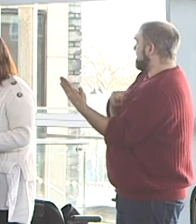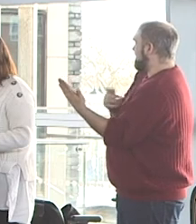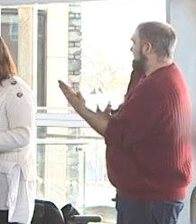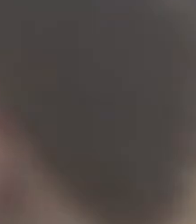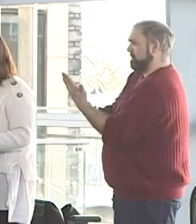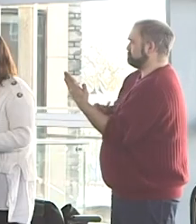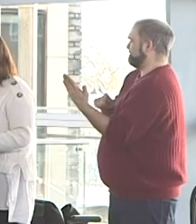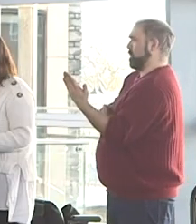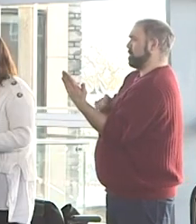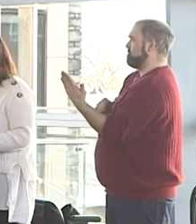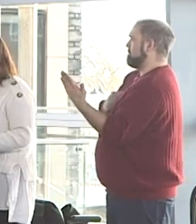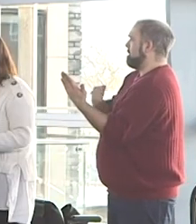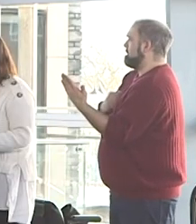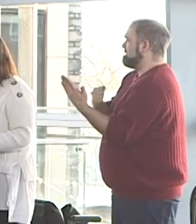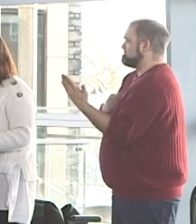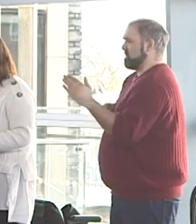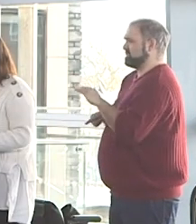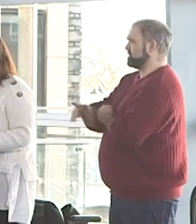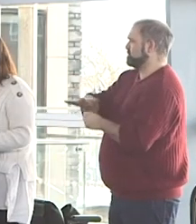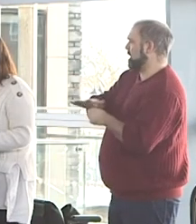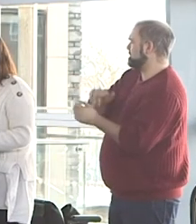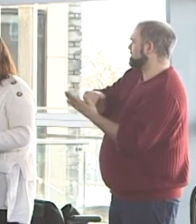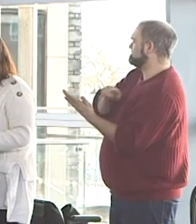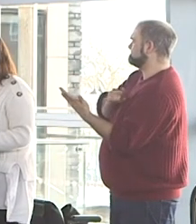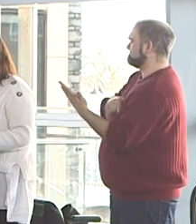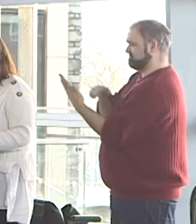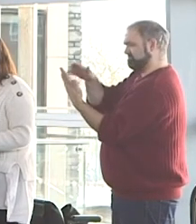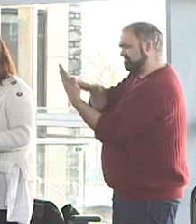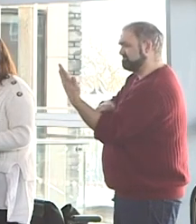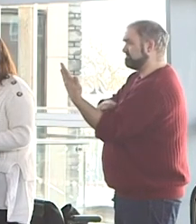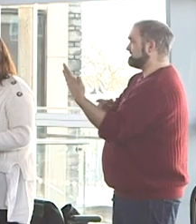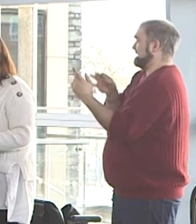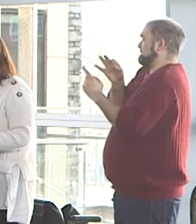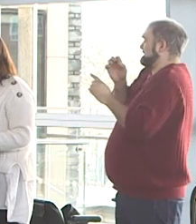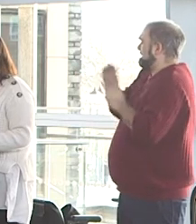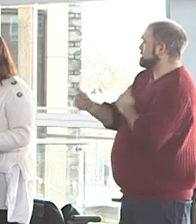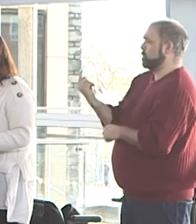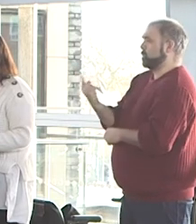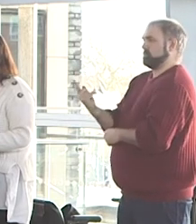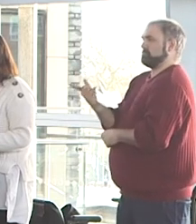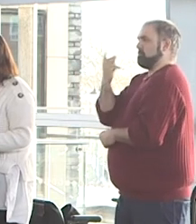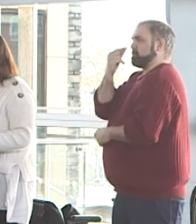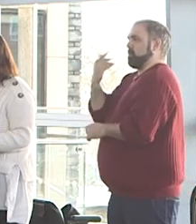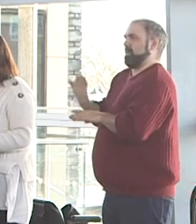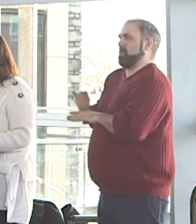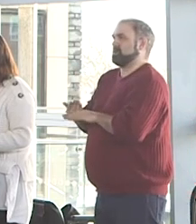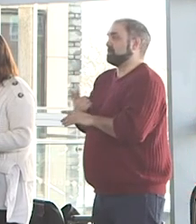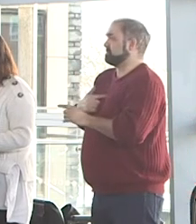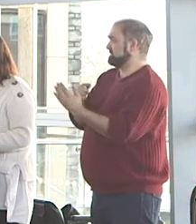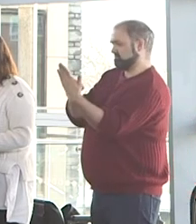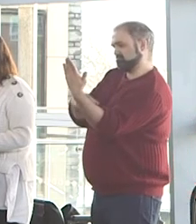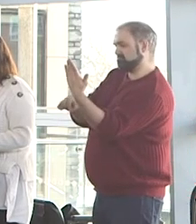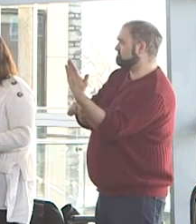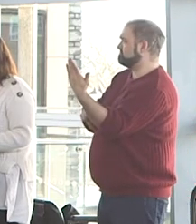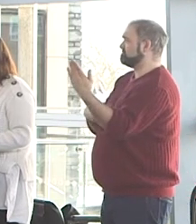very uncomfortable discussing my sexuality with people I don't know, and especially potential employers. I check the prefer not to say box.